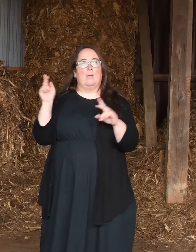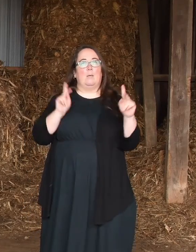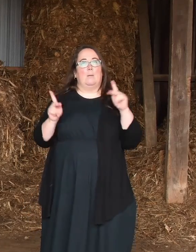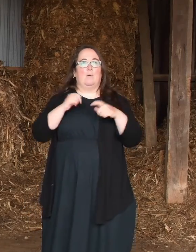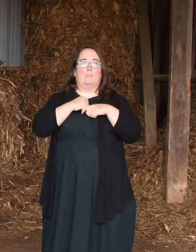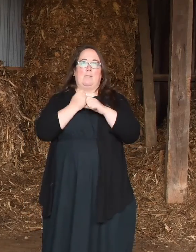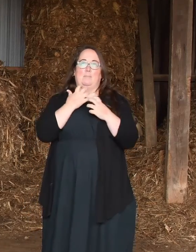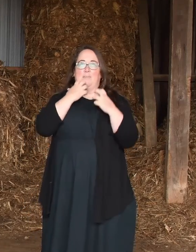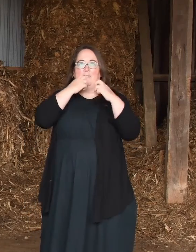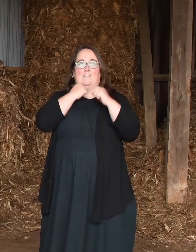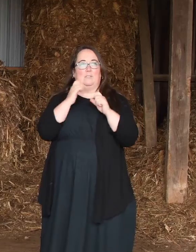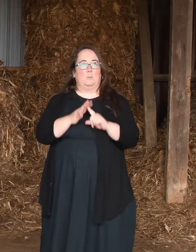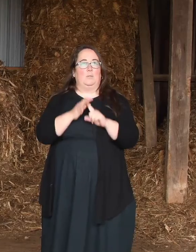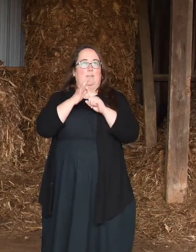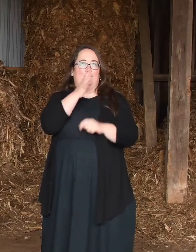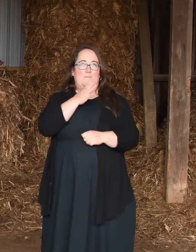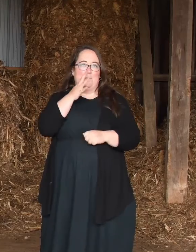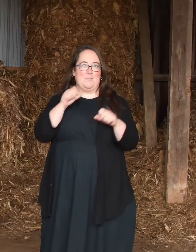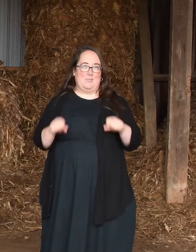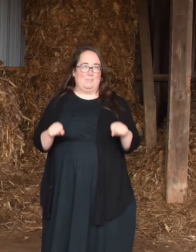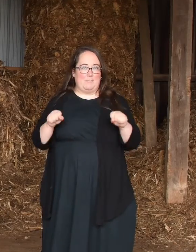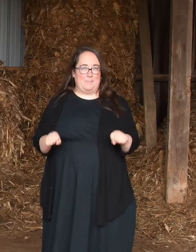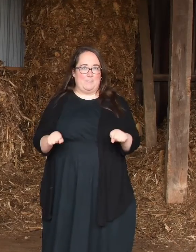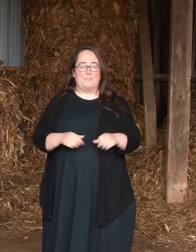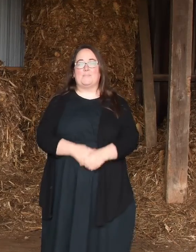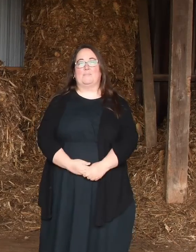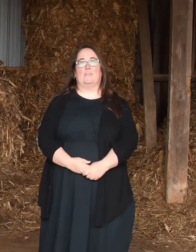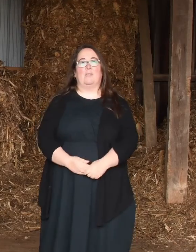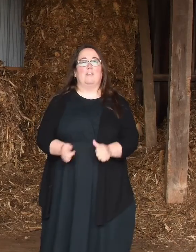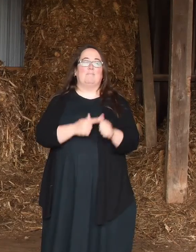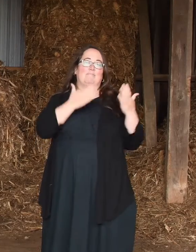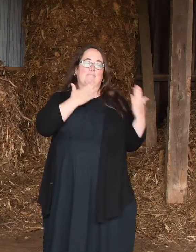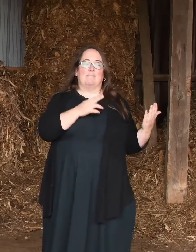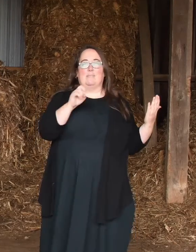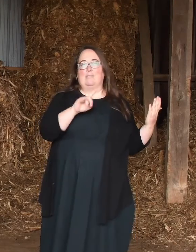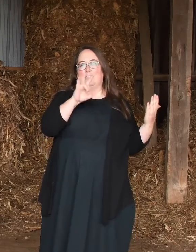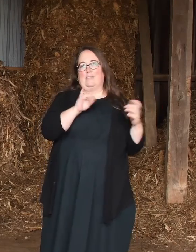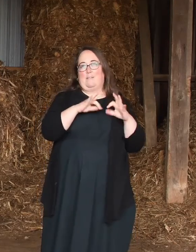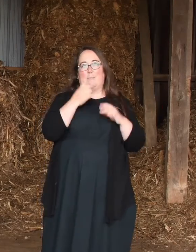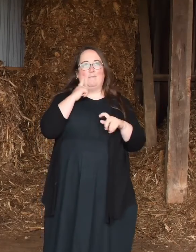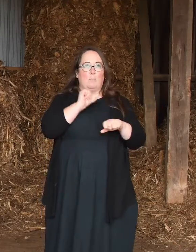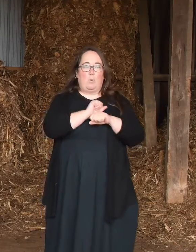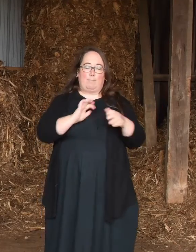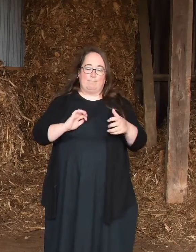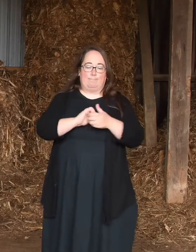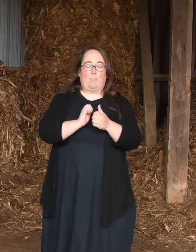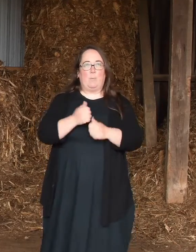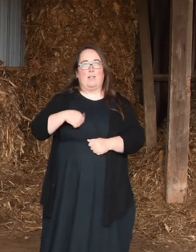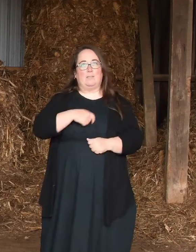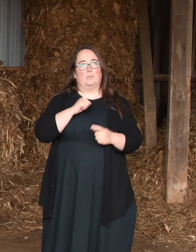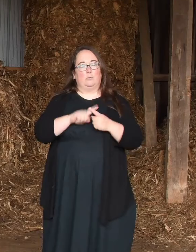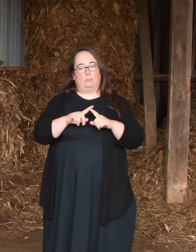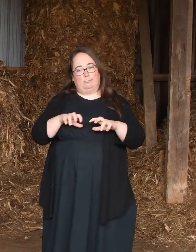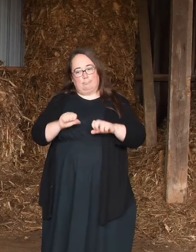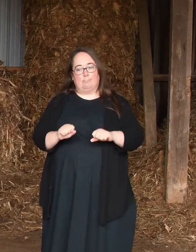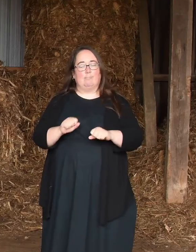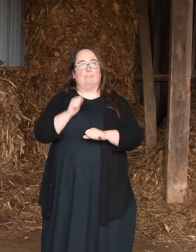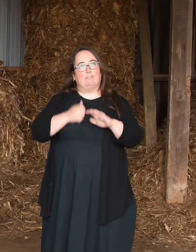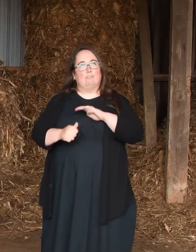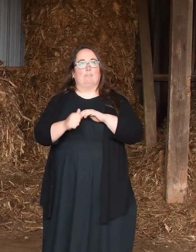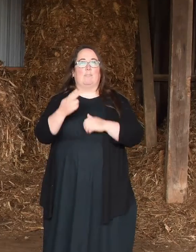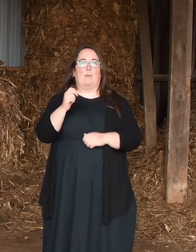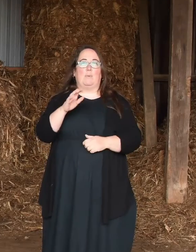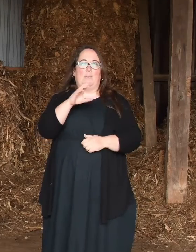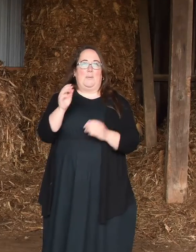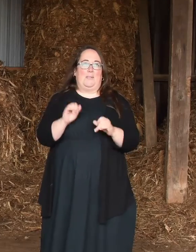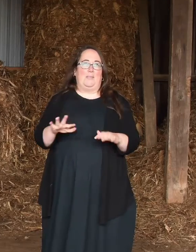made the preservation of this unique farm possible. First, I wanted to thank the Dickey family for working with us to get this farm into Howard County's Agricultural Land